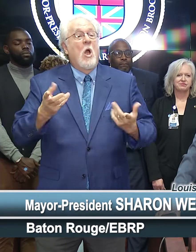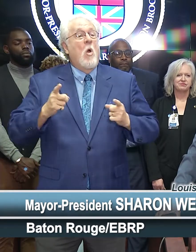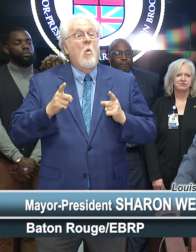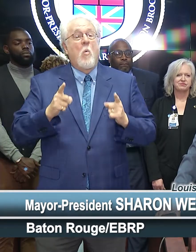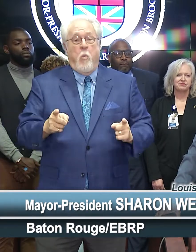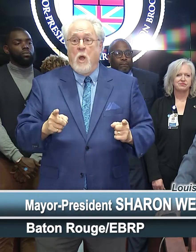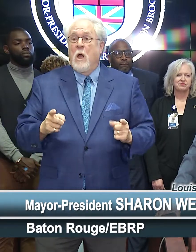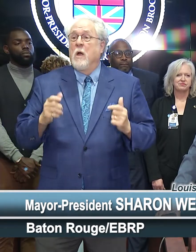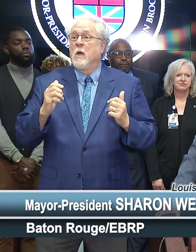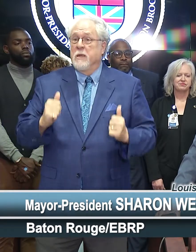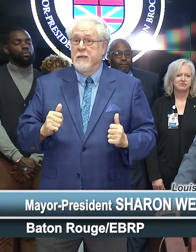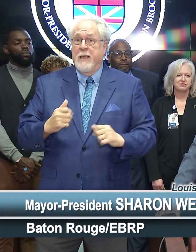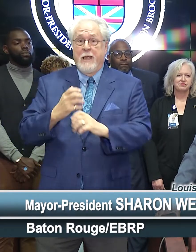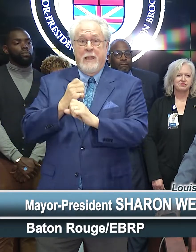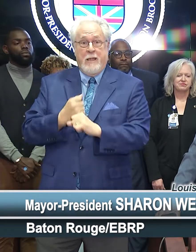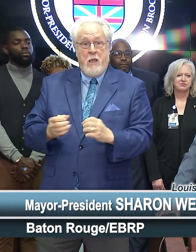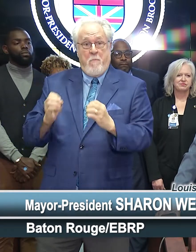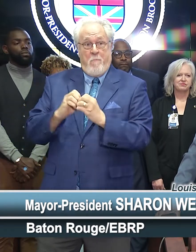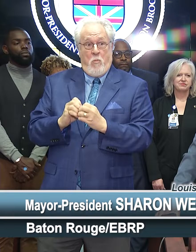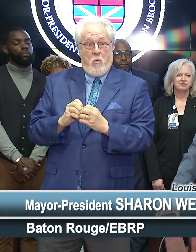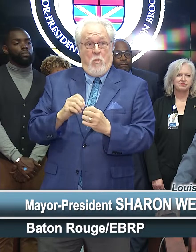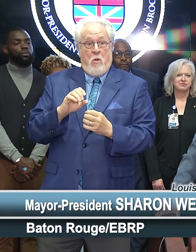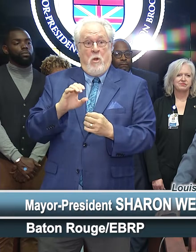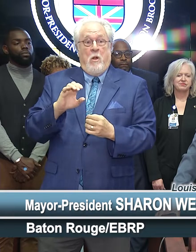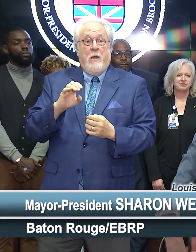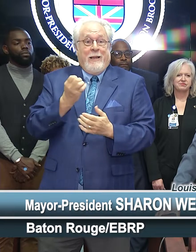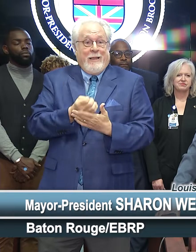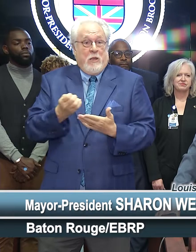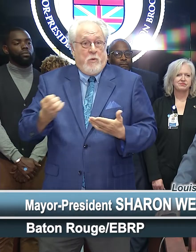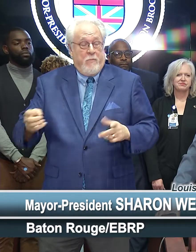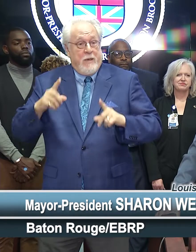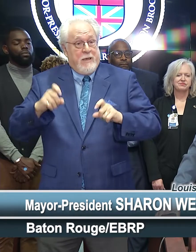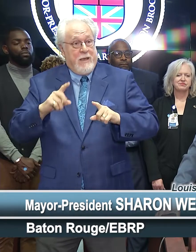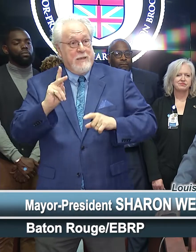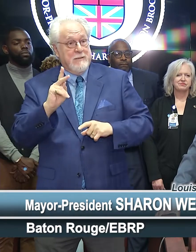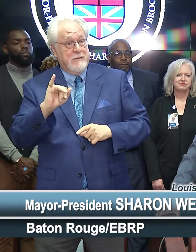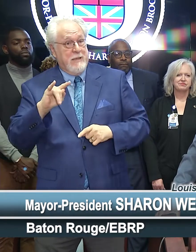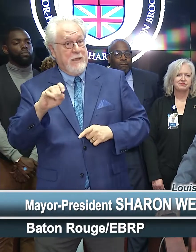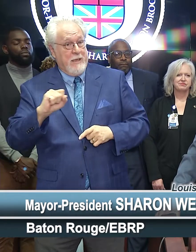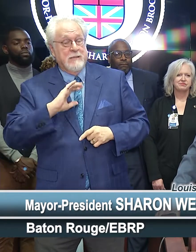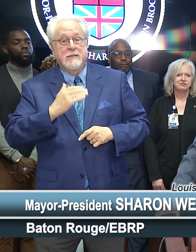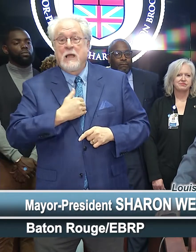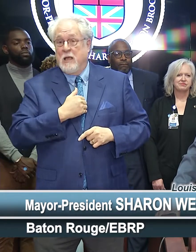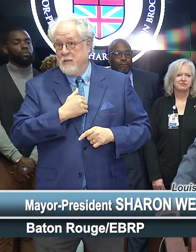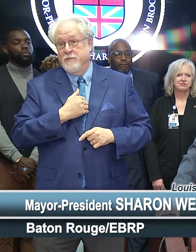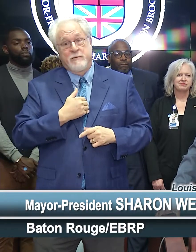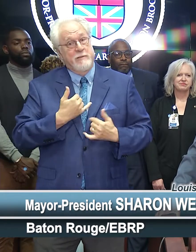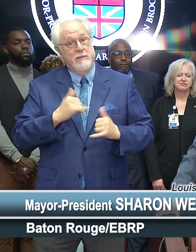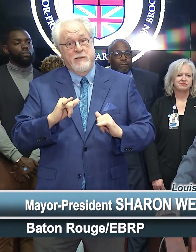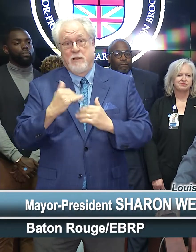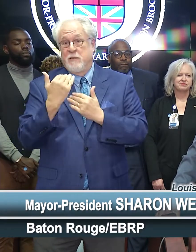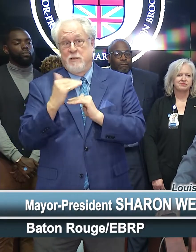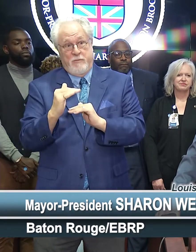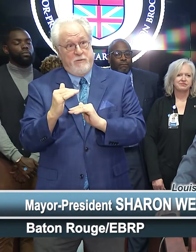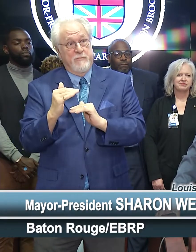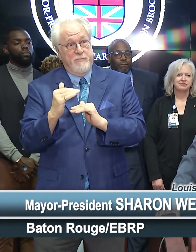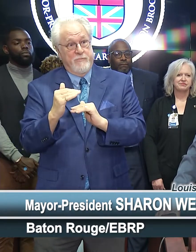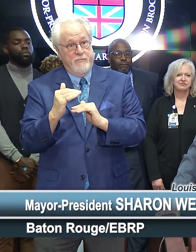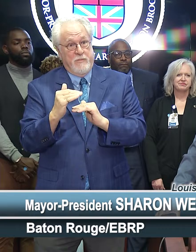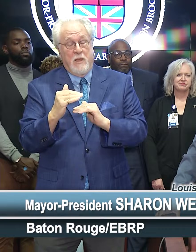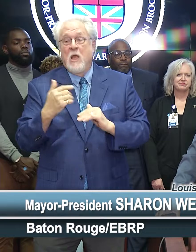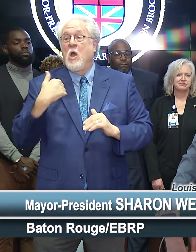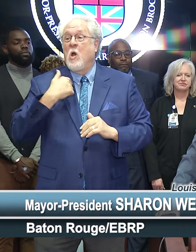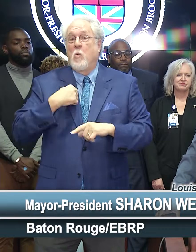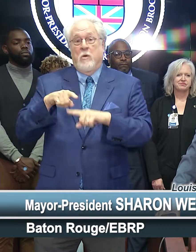have been able to secure more supplies and testing kits, our supplies are not unlimited. We